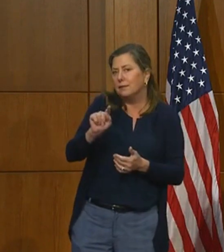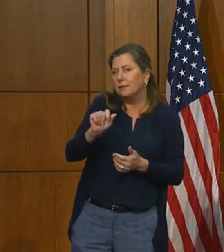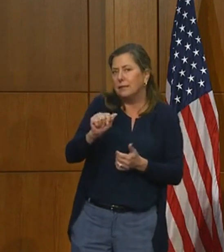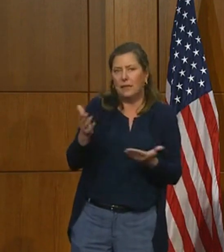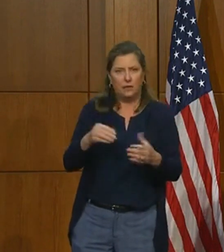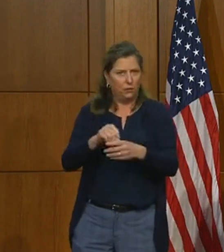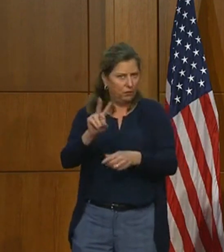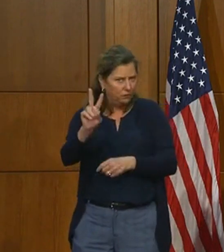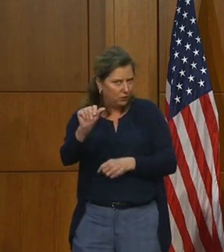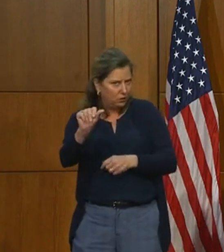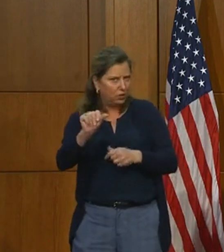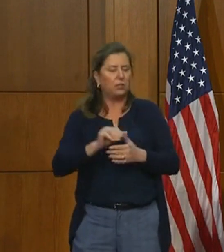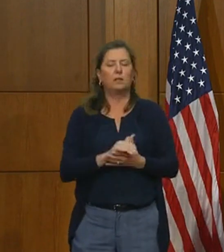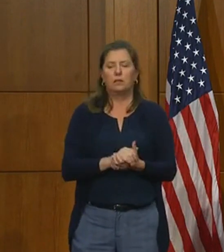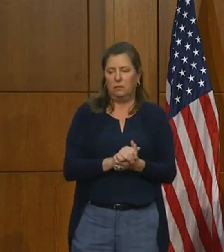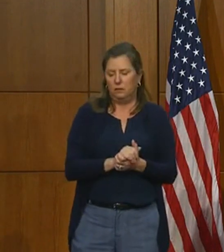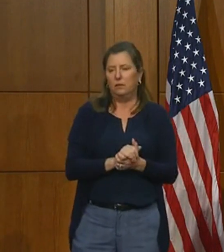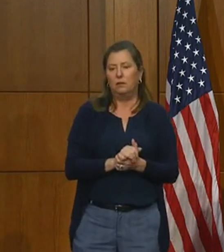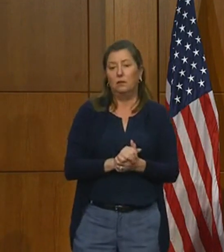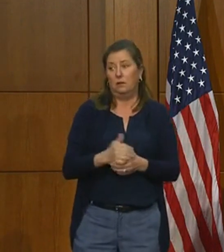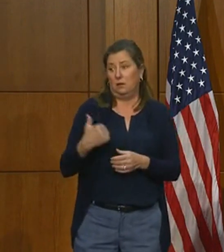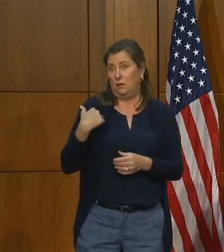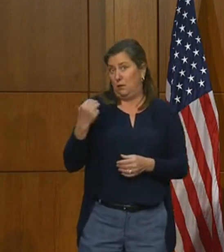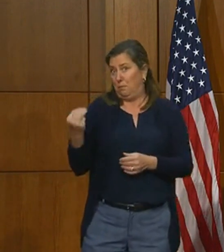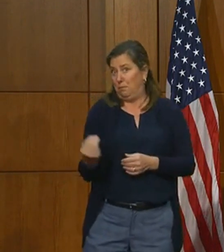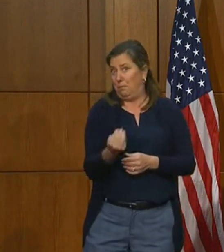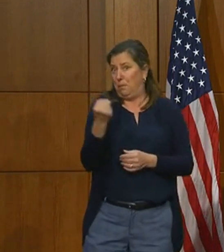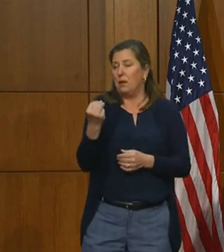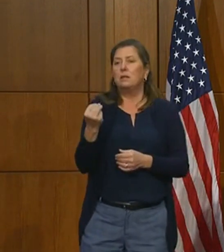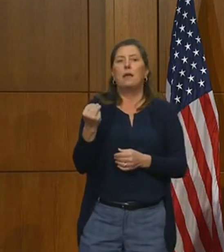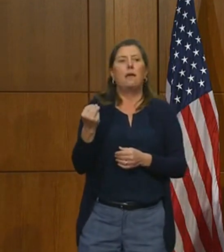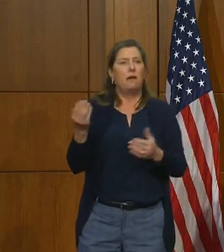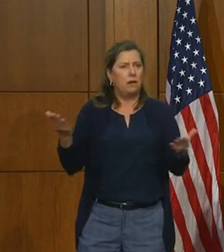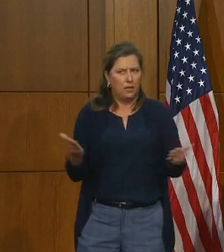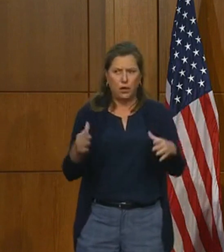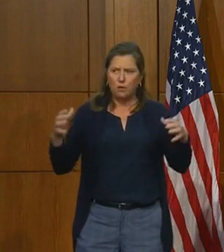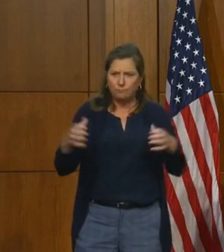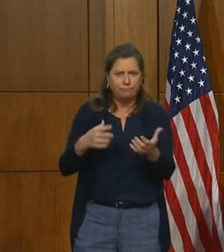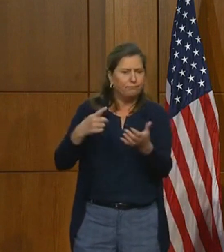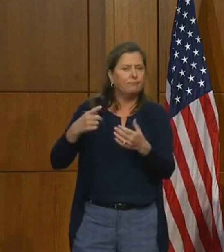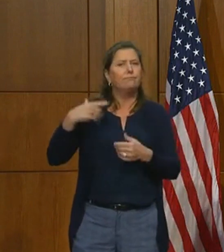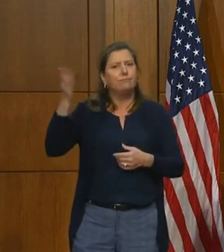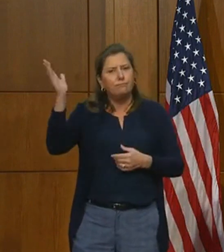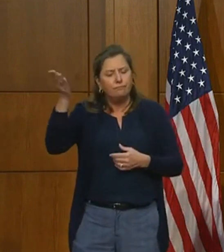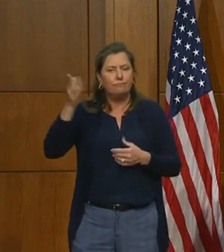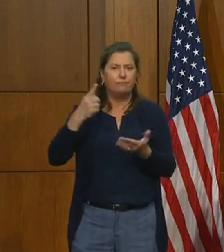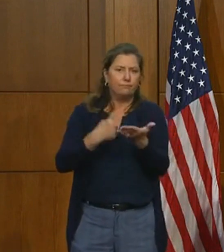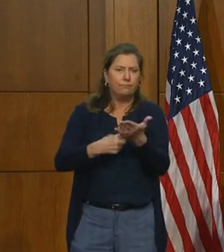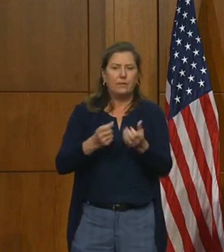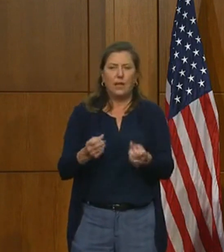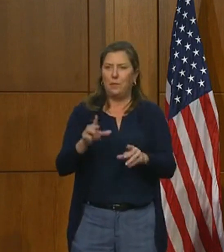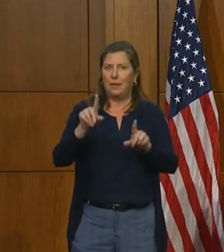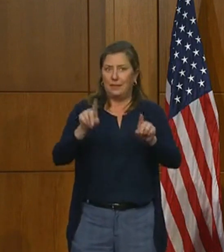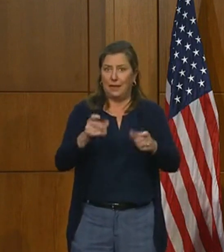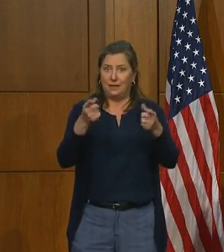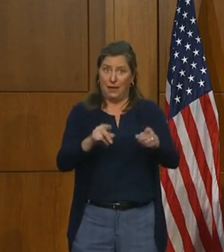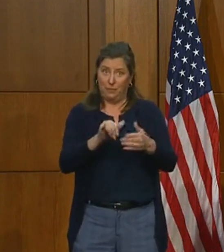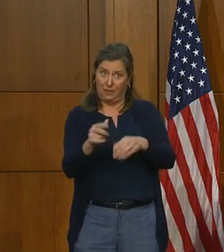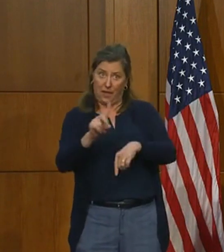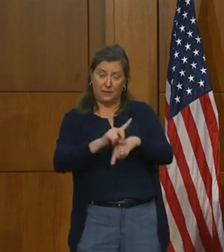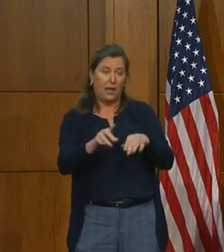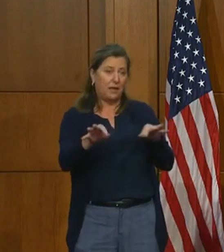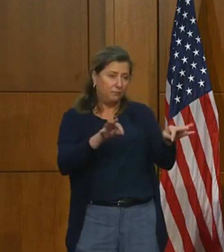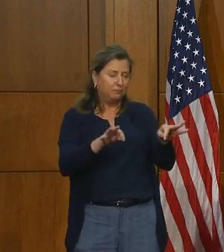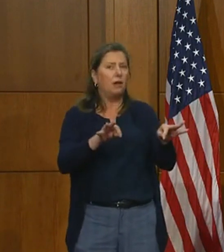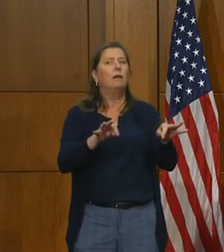and we had a press conference on Monday. We talked about the number of tests that we had done on that day. I